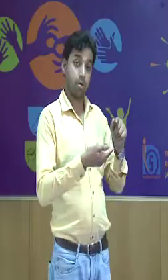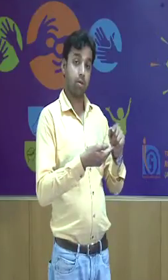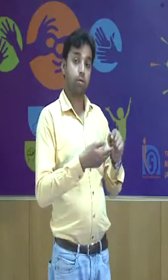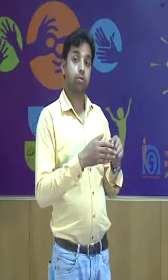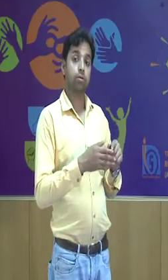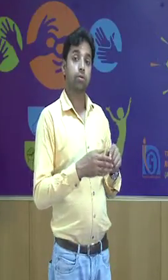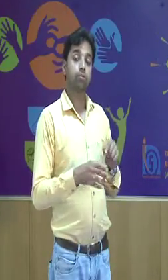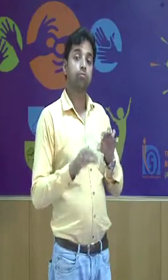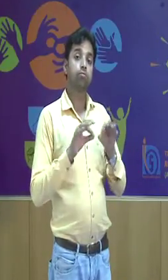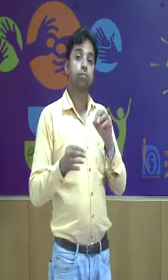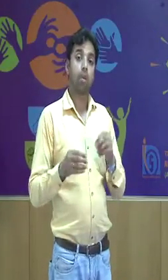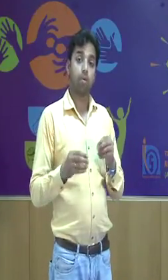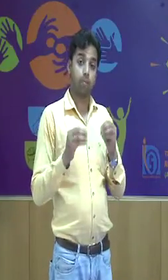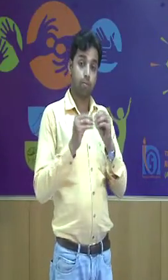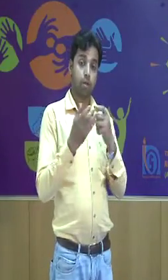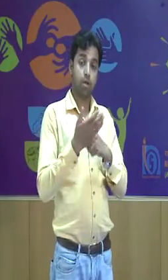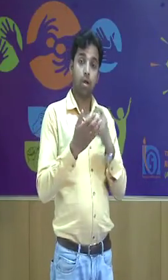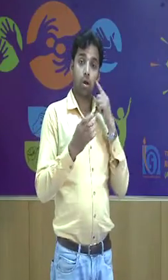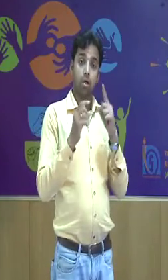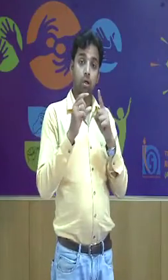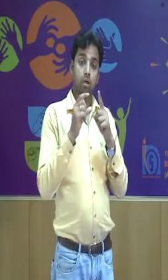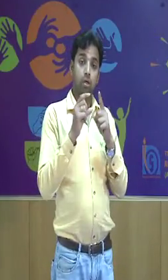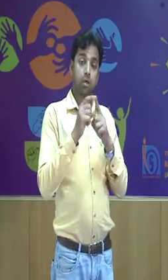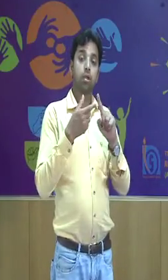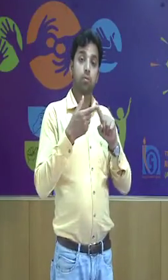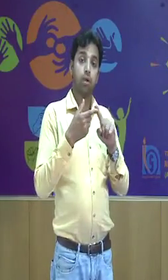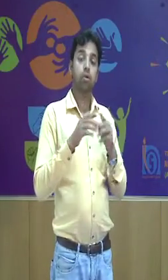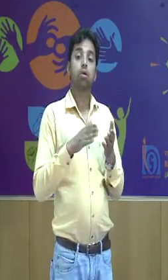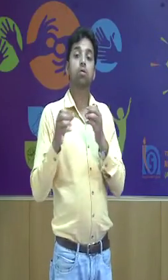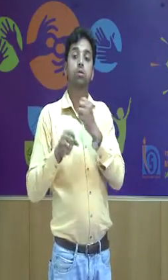in which the bride and the groom